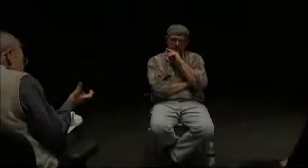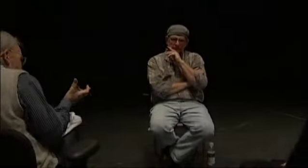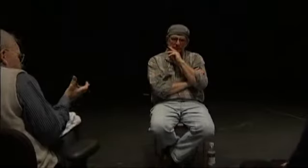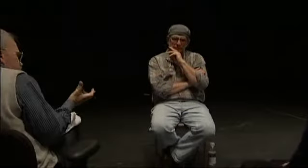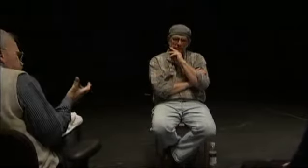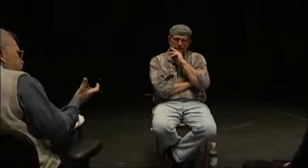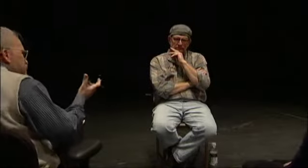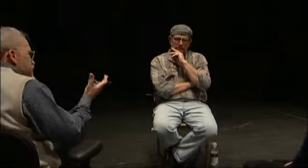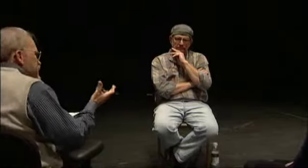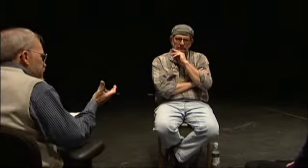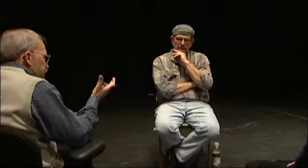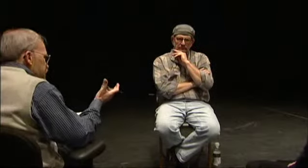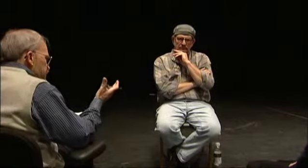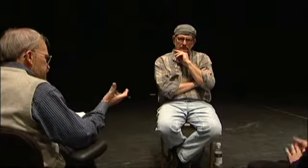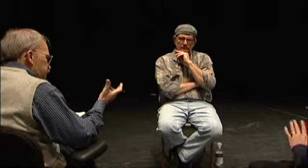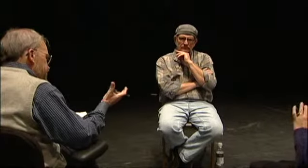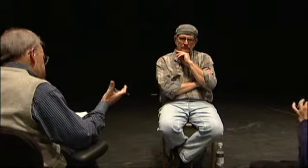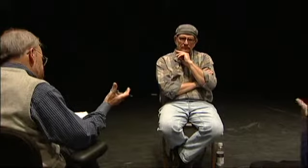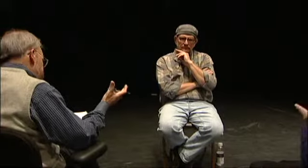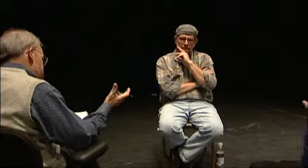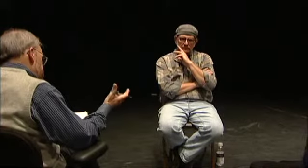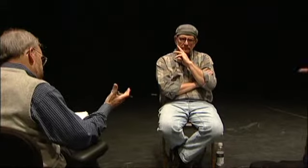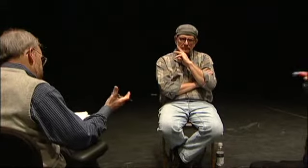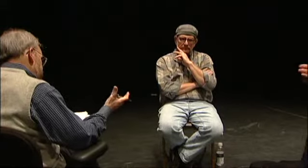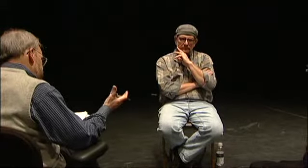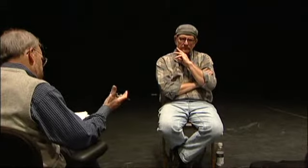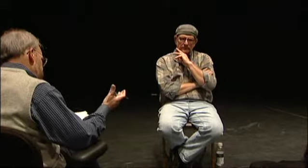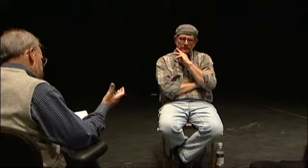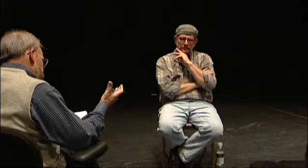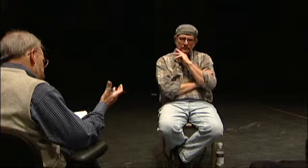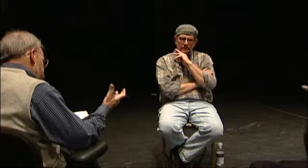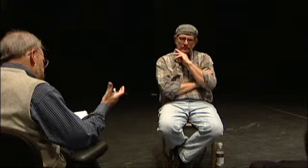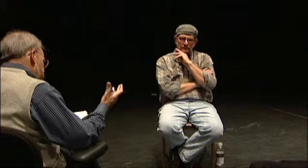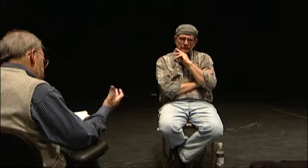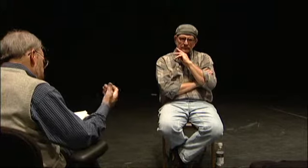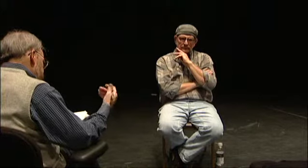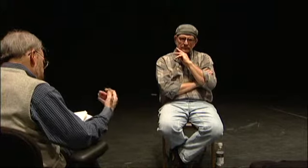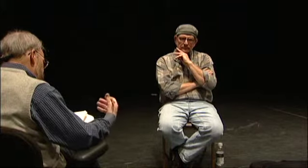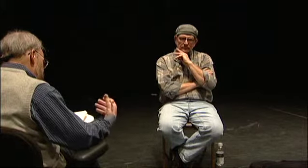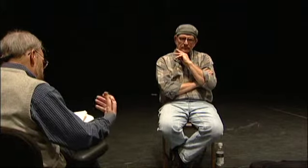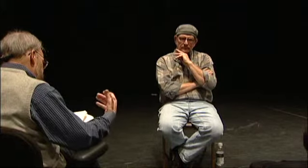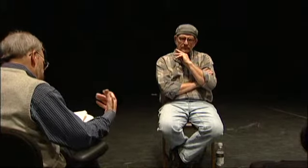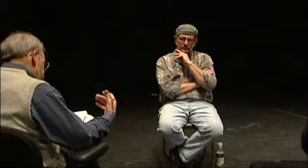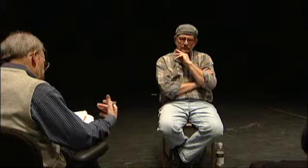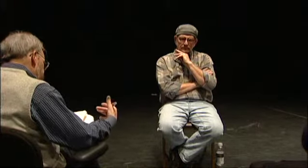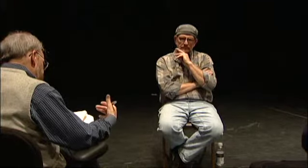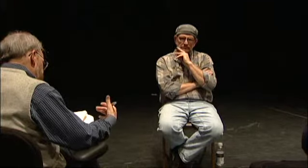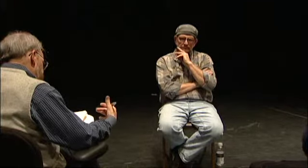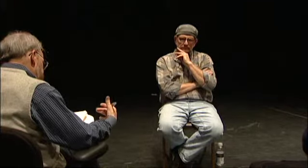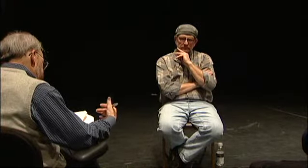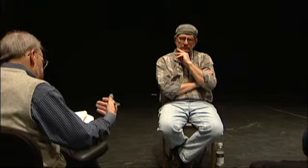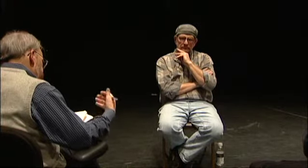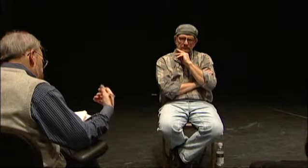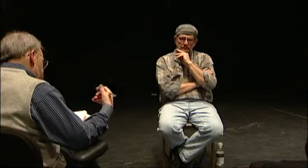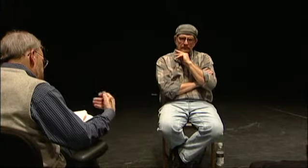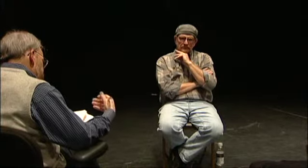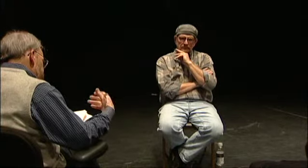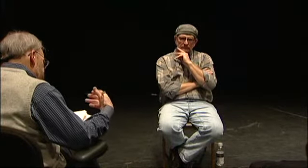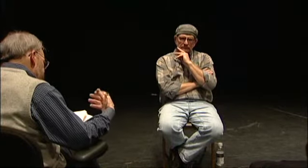How did you and your director in that play work through the question of using